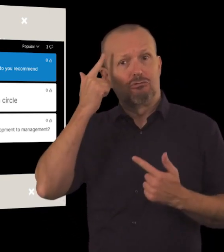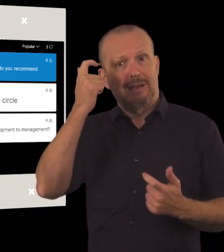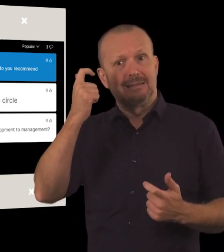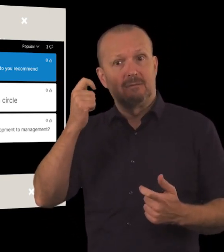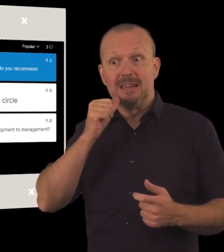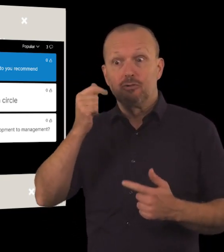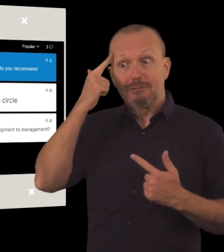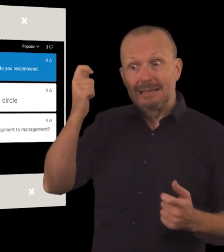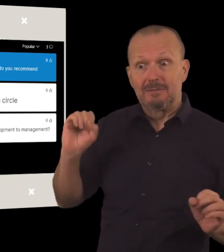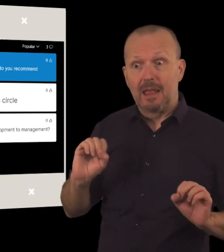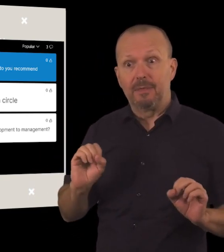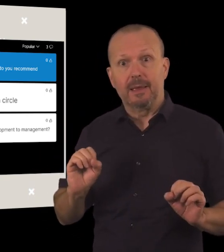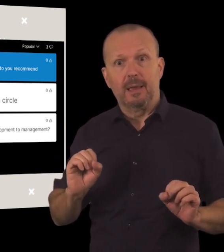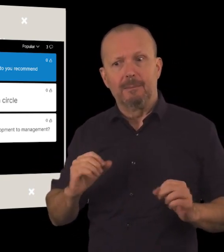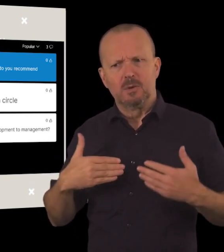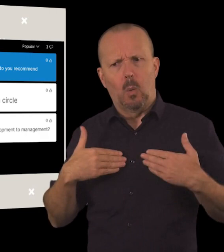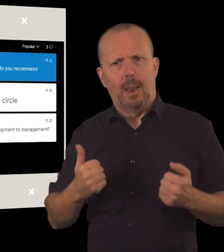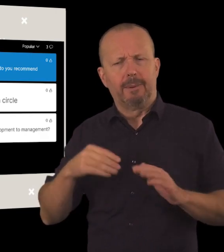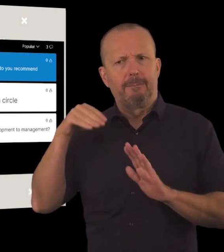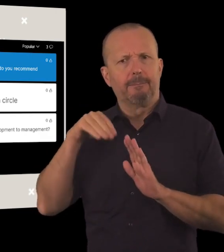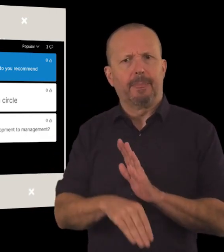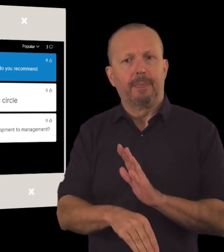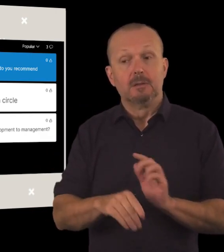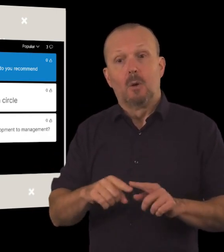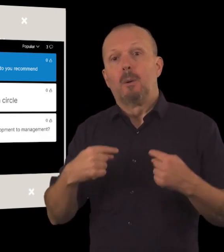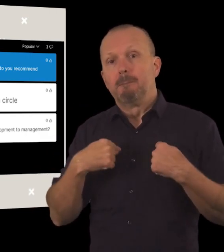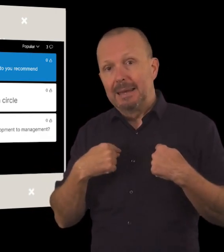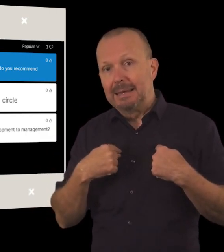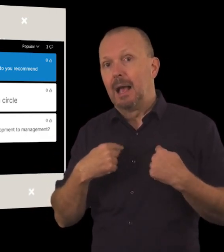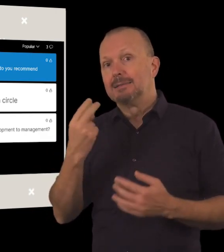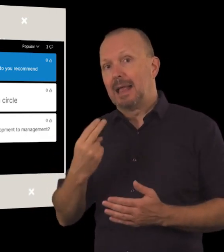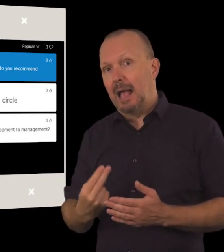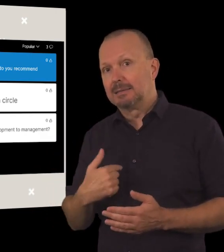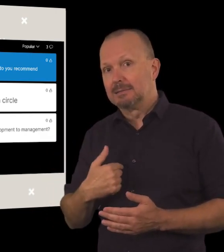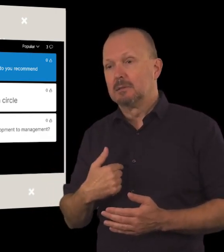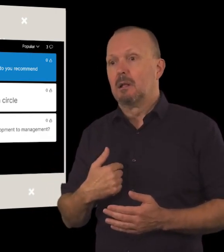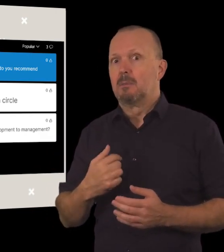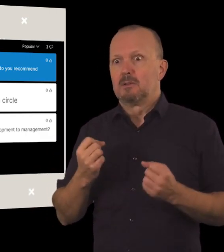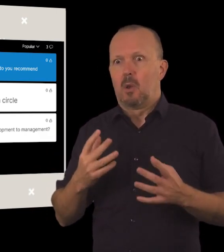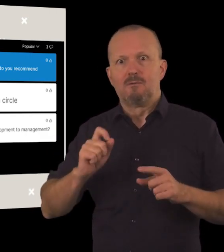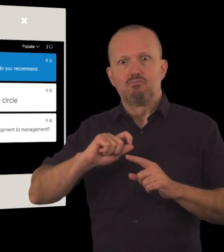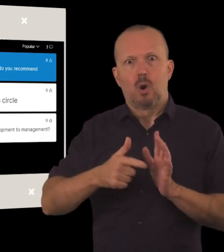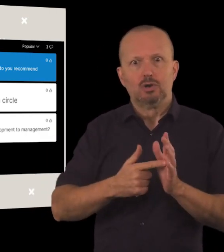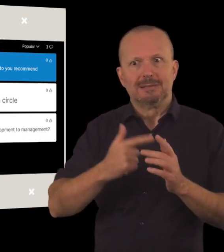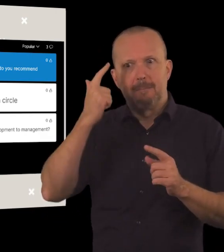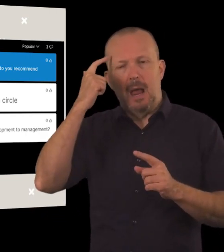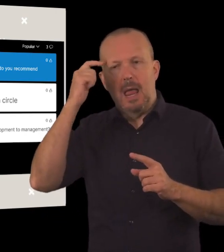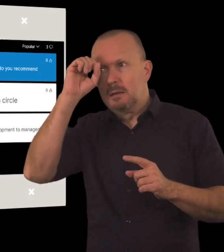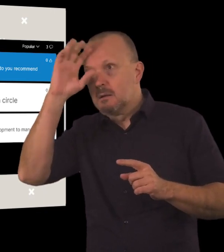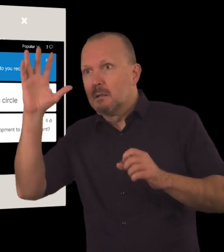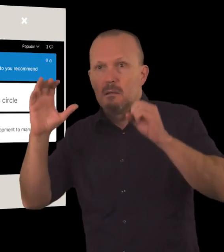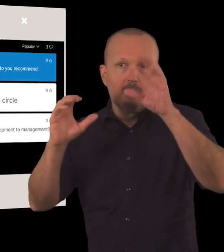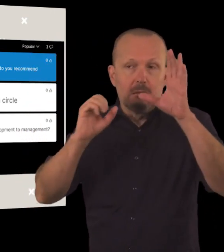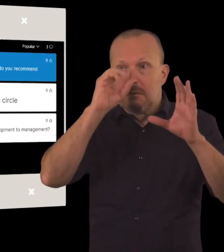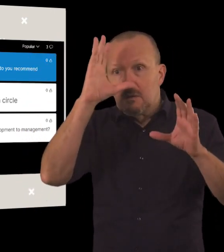that I work on outside of work. So I've had to create quite like a strict routine for myself and